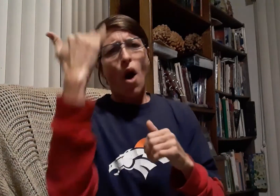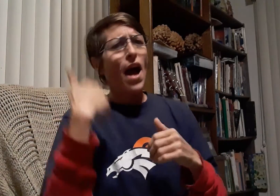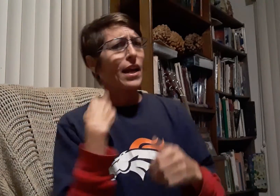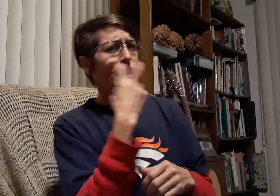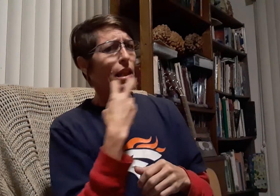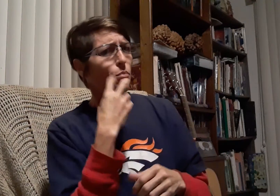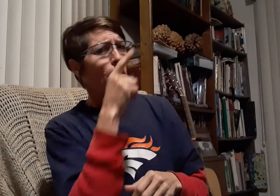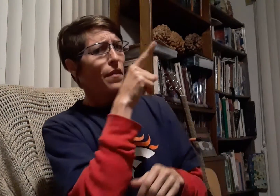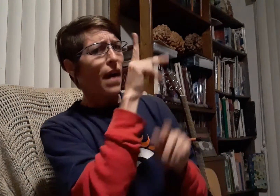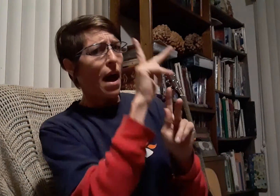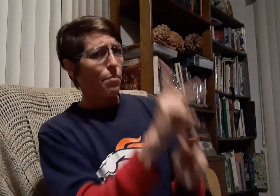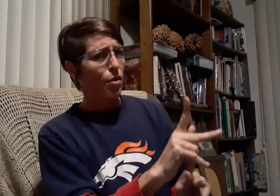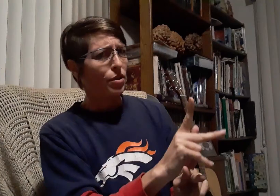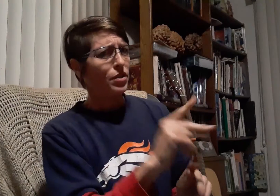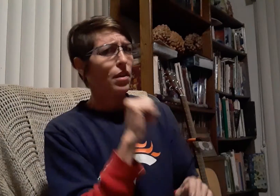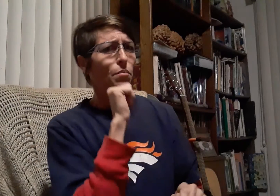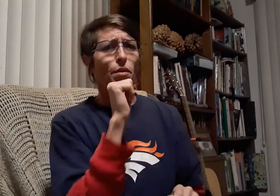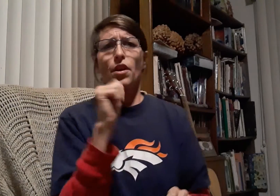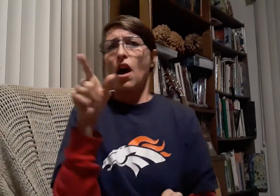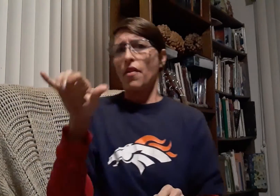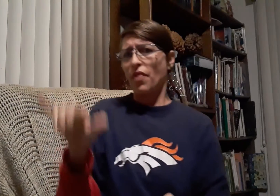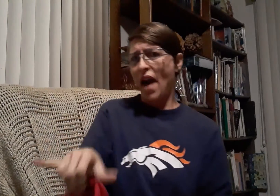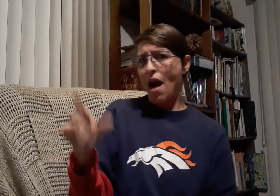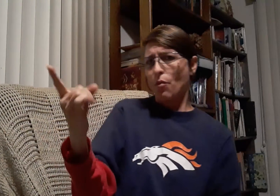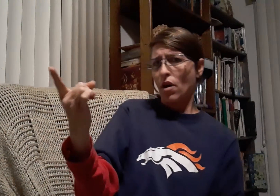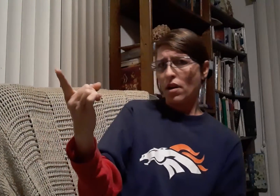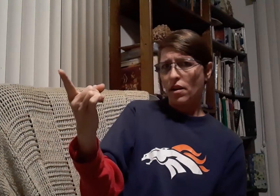I can lip read that person but not that one.